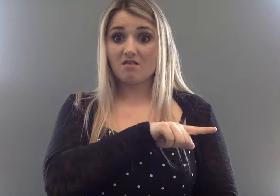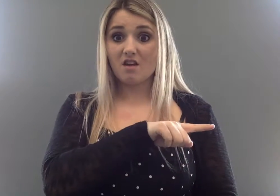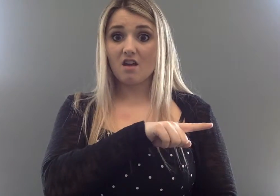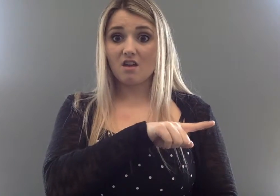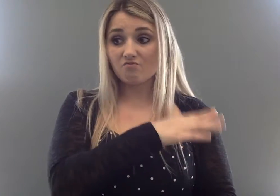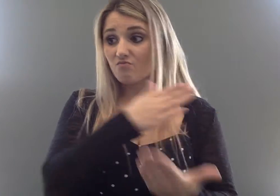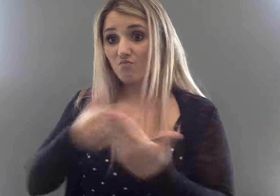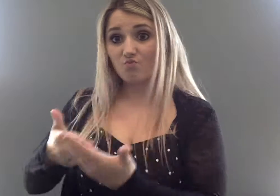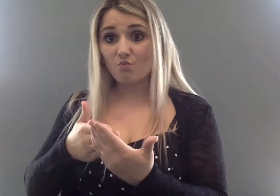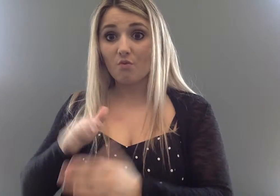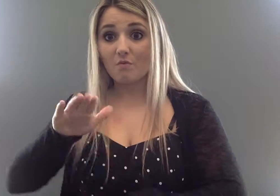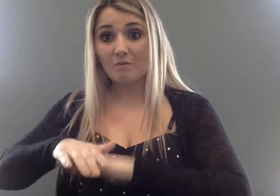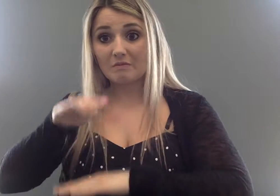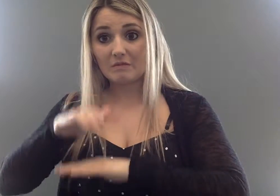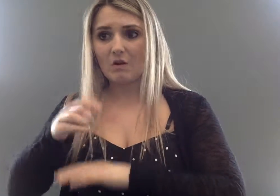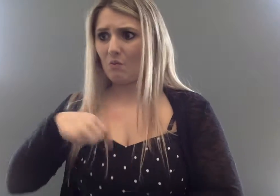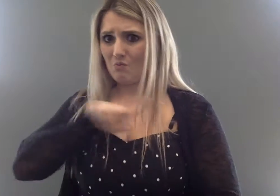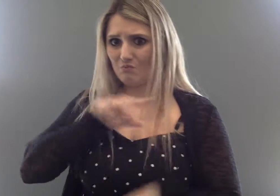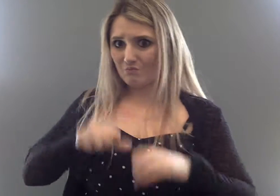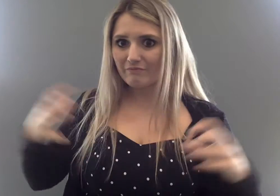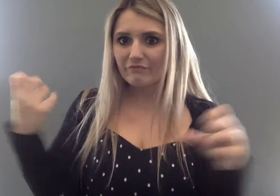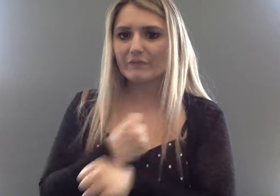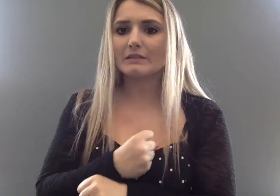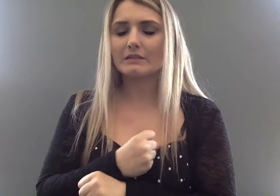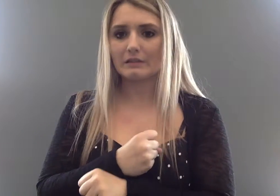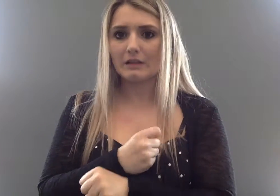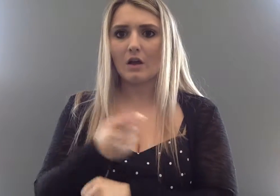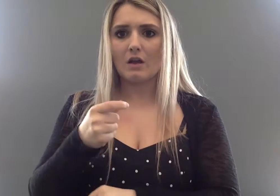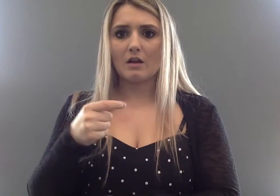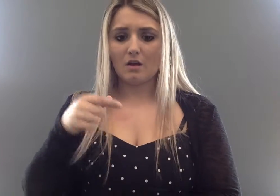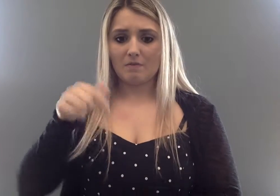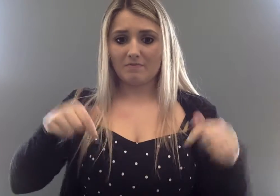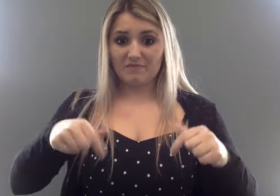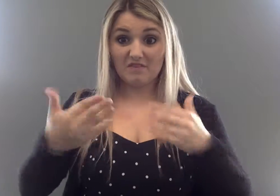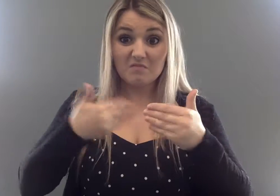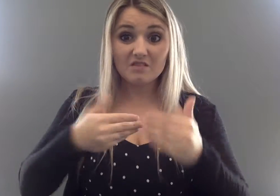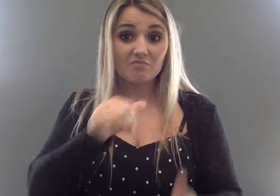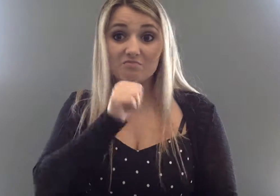fight, and the British aren't going to get this done so easily. Any questions?